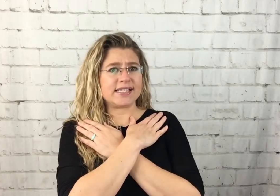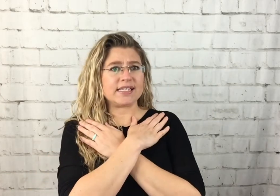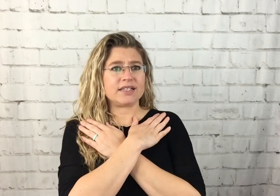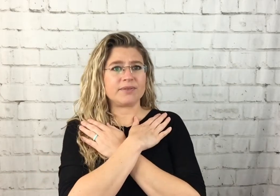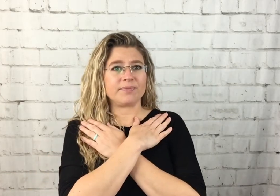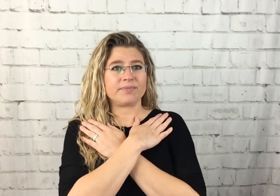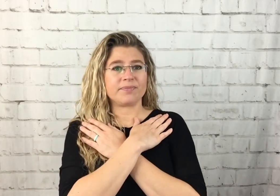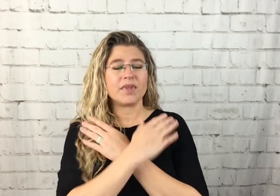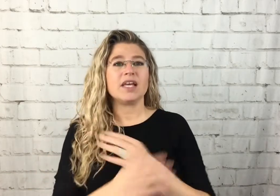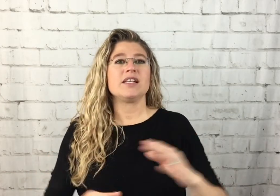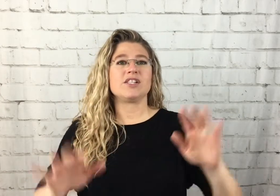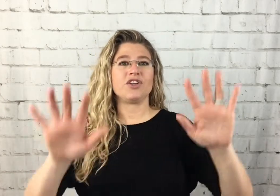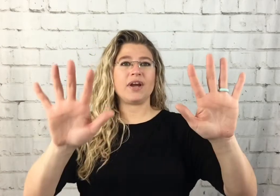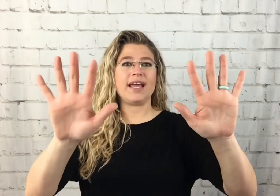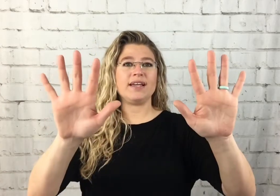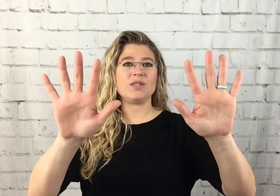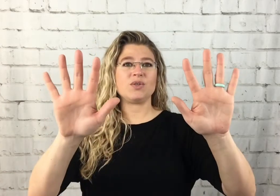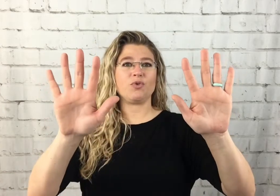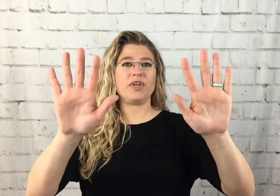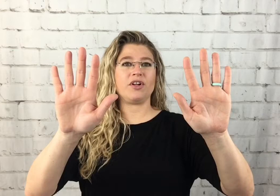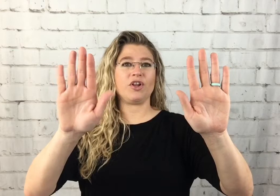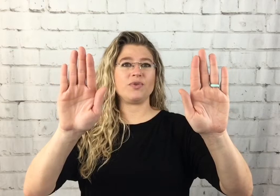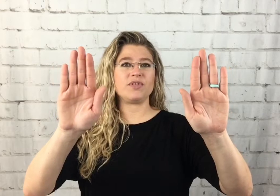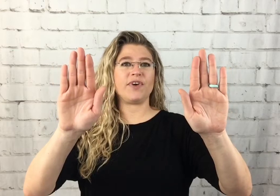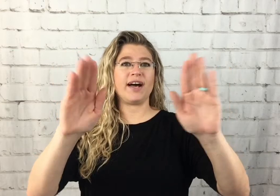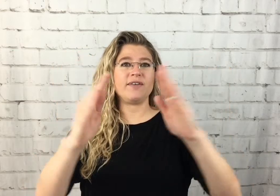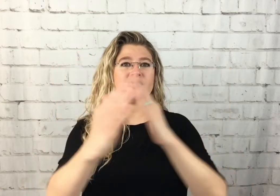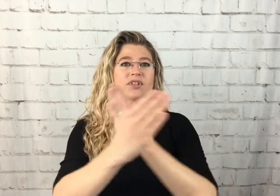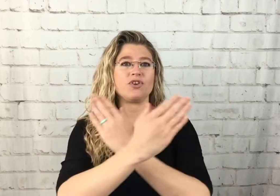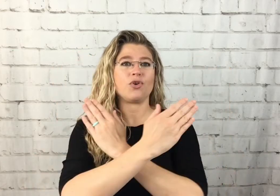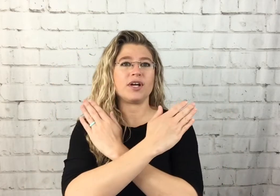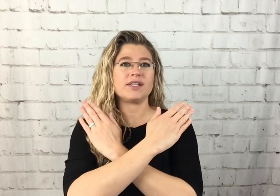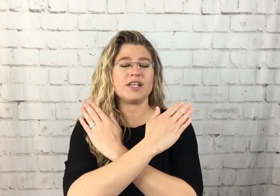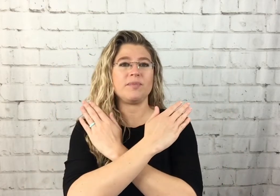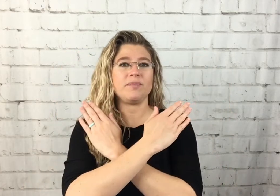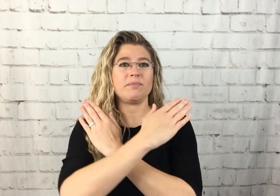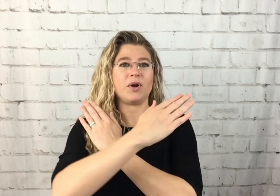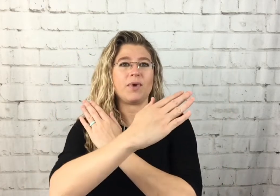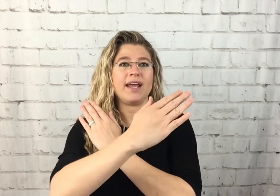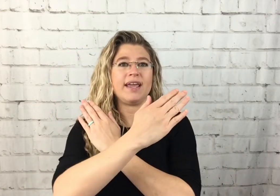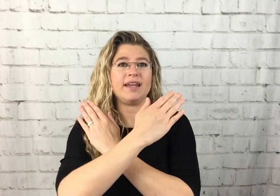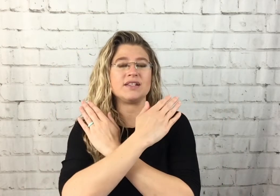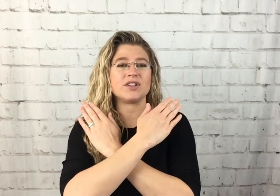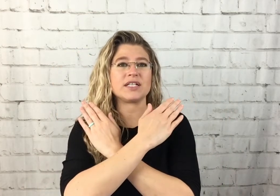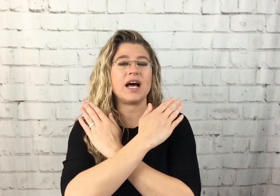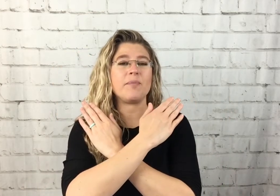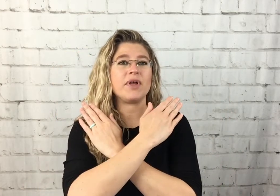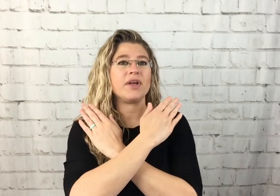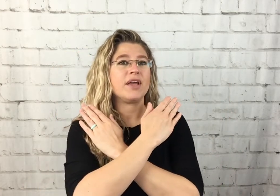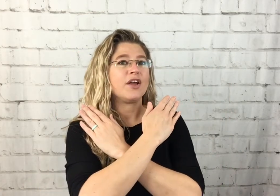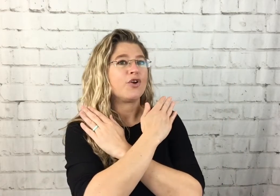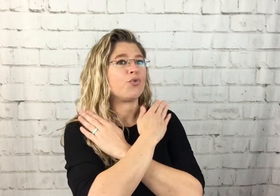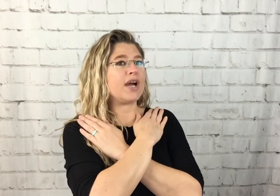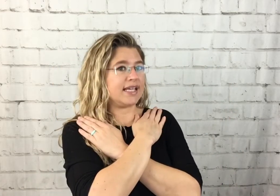Rest. So your hands will be closed 5s, cross them. My right hand is on top. Rest.